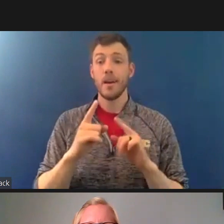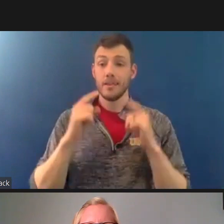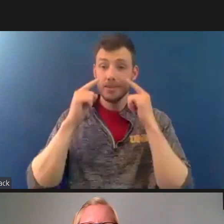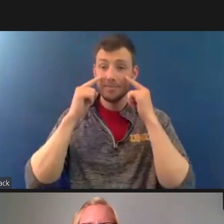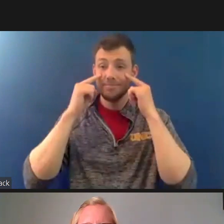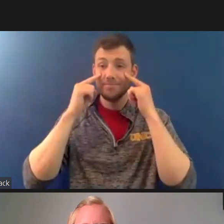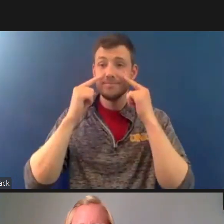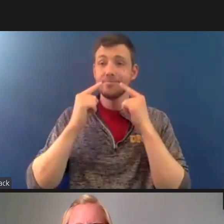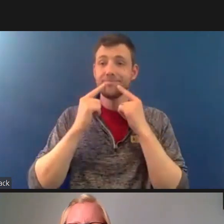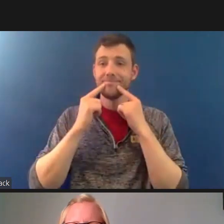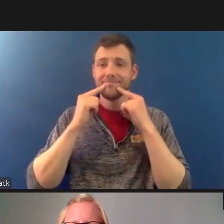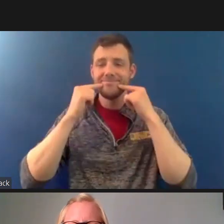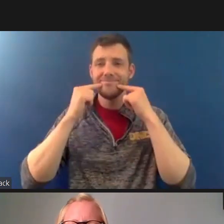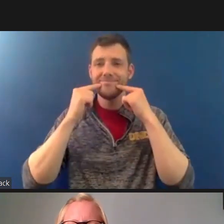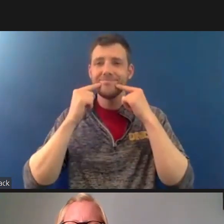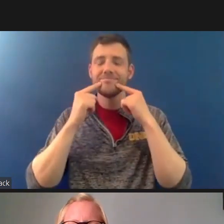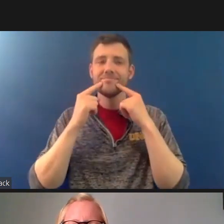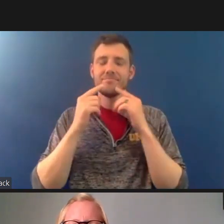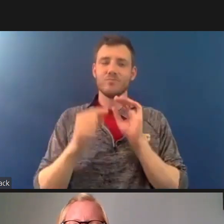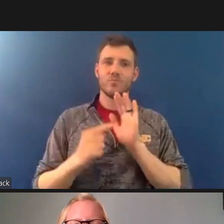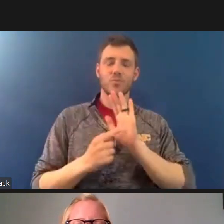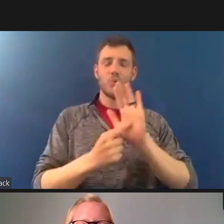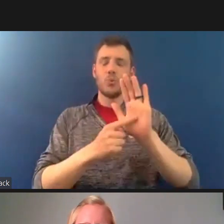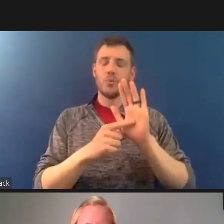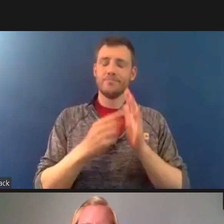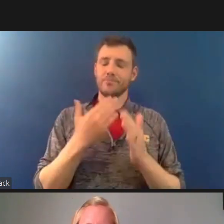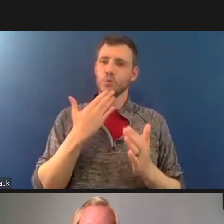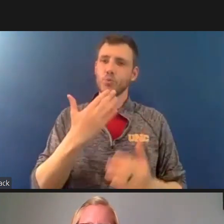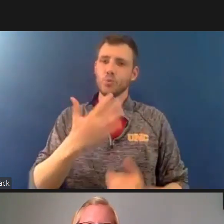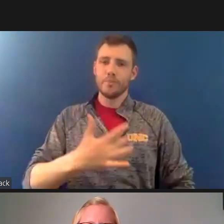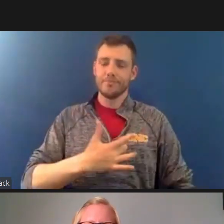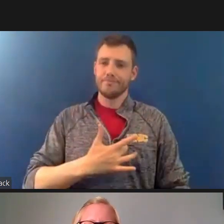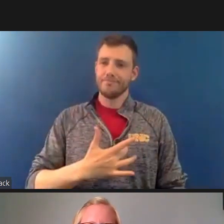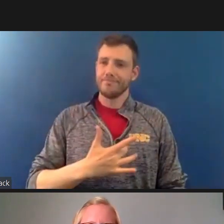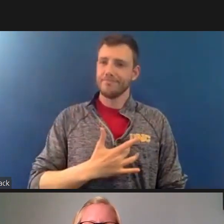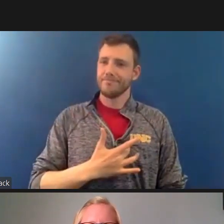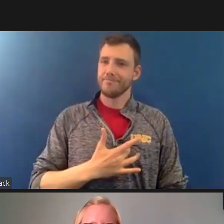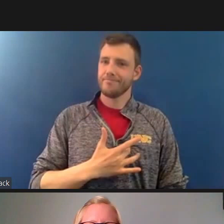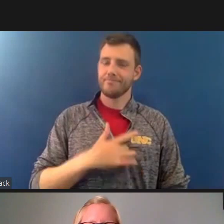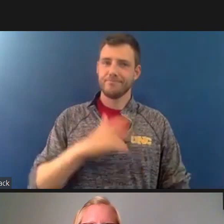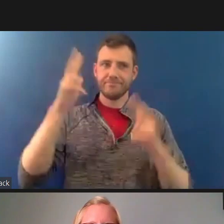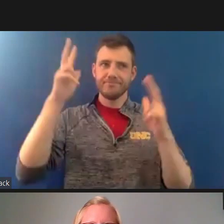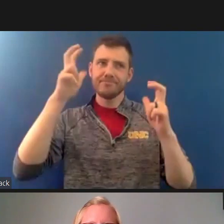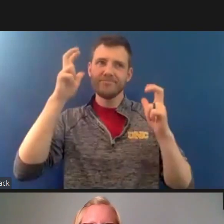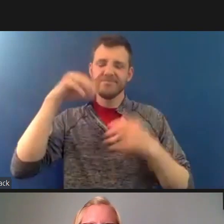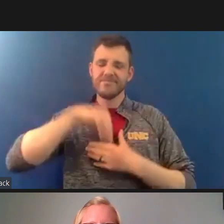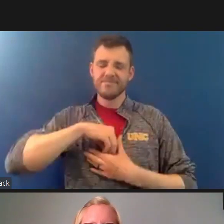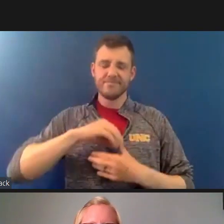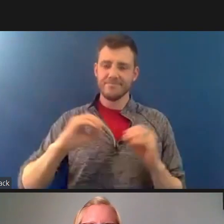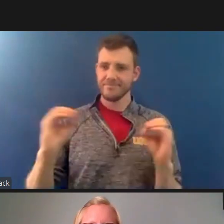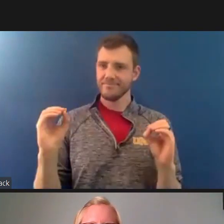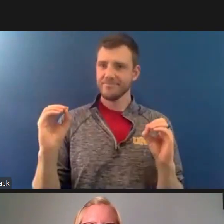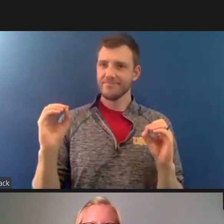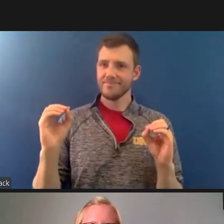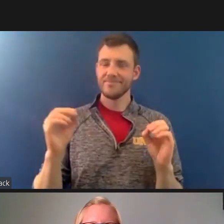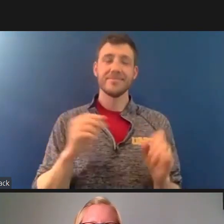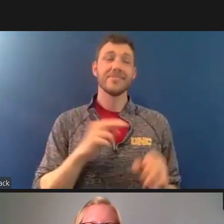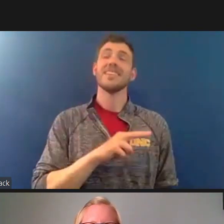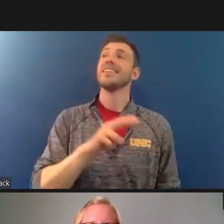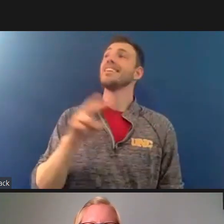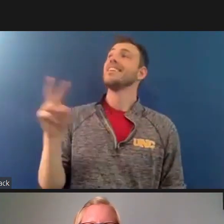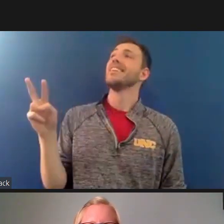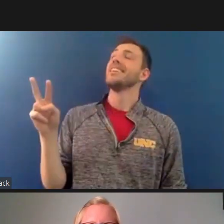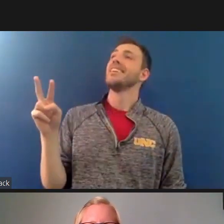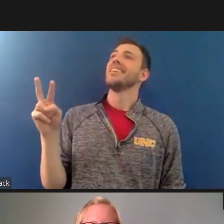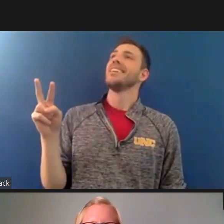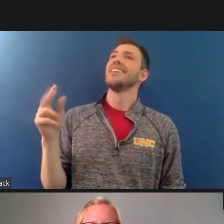He patted the palm trunk softly, and, forced at last to believe in the reality of the island, laughed delightedly again and stood on his